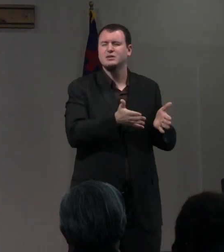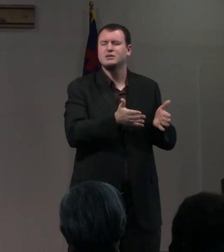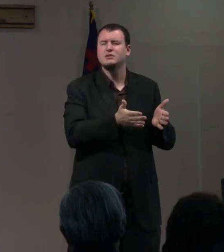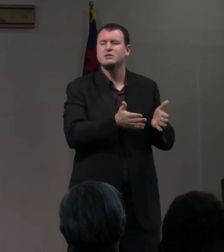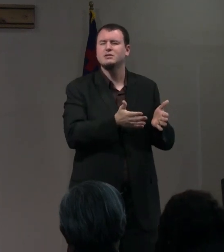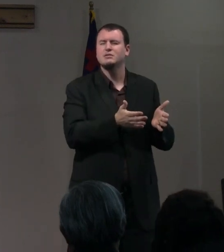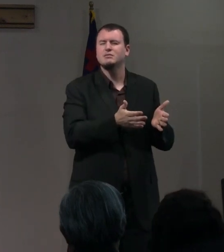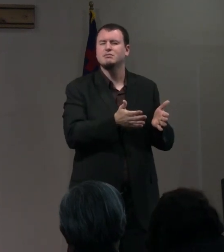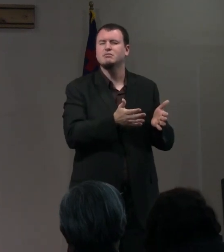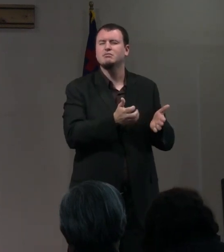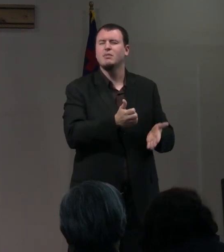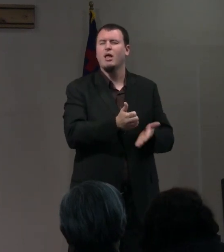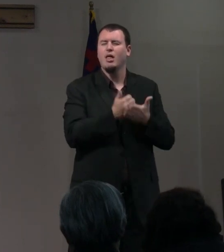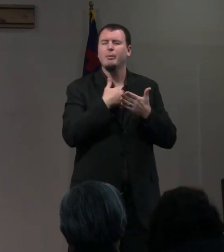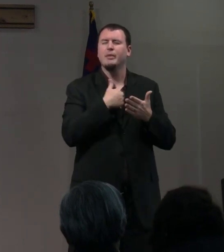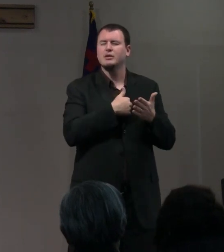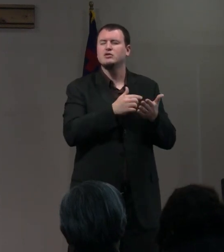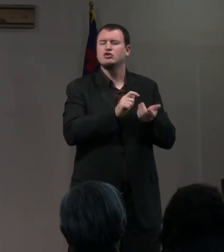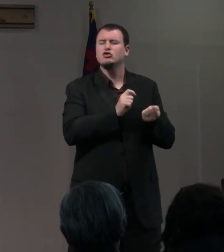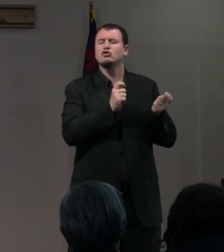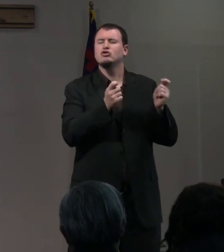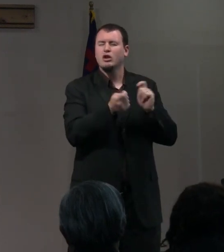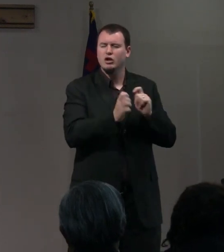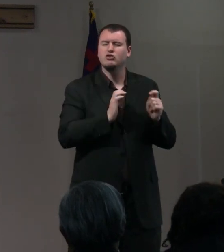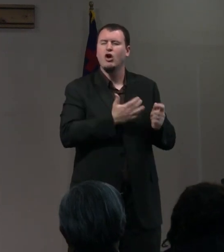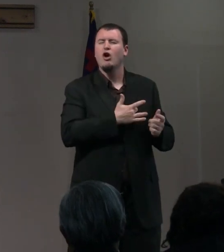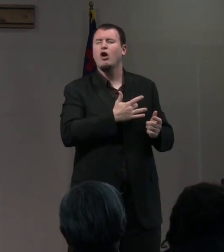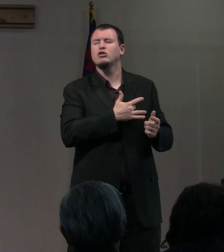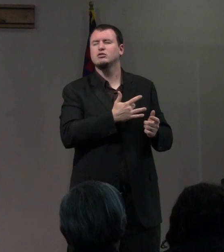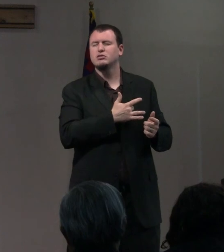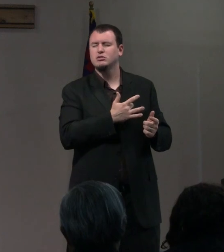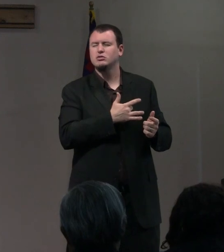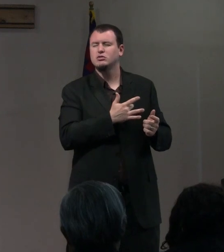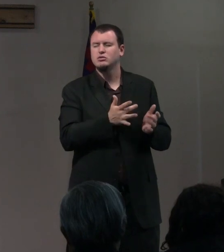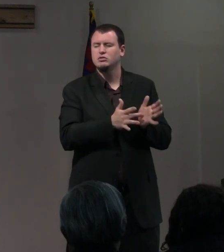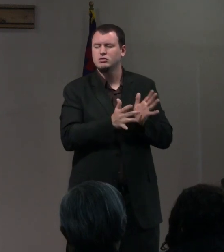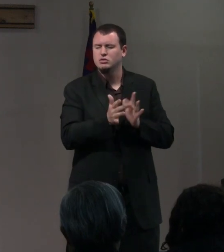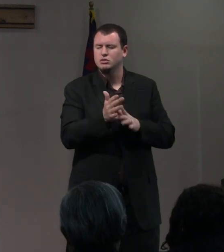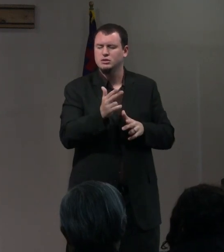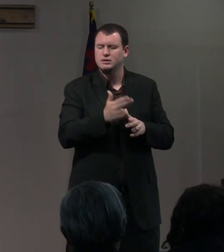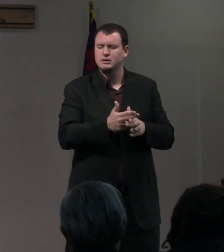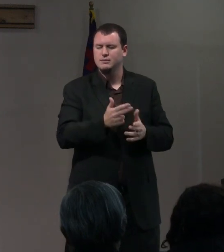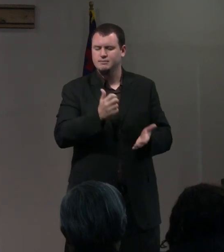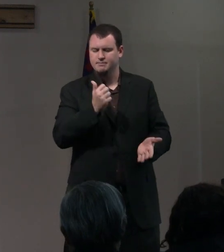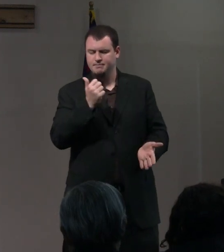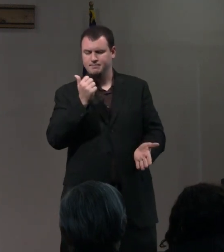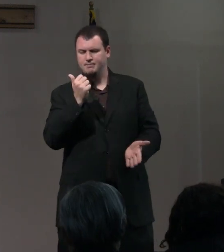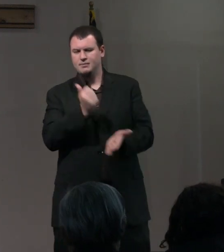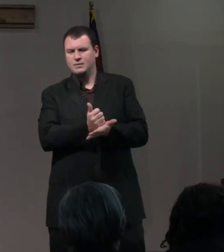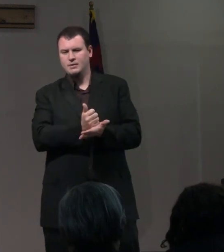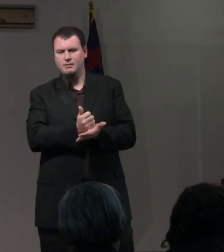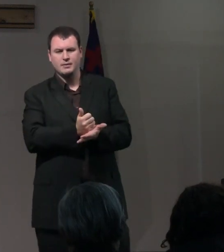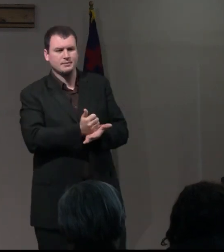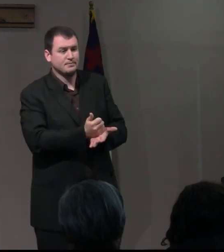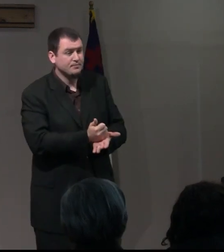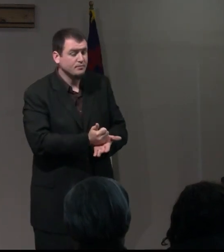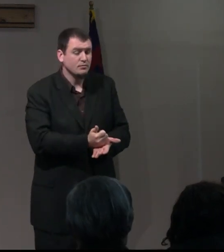enthusiastic, to become better servants, to change our hearts in Jesus' name.